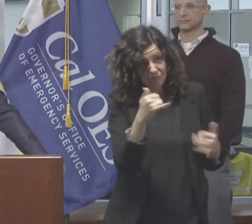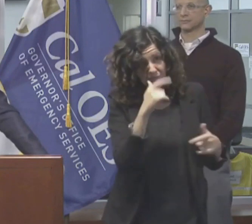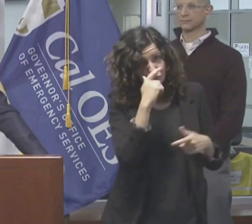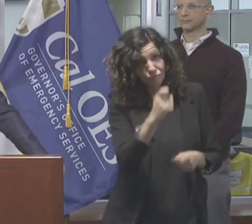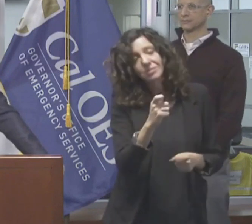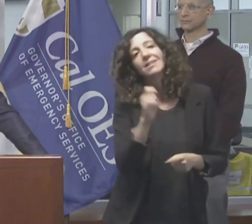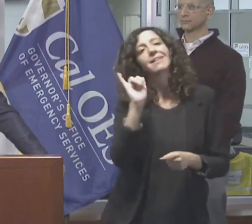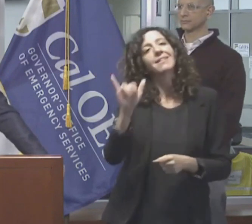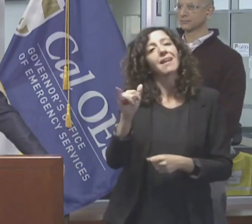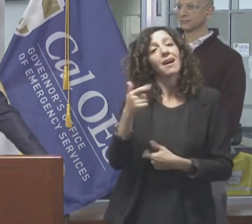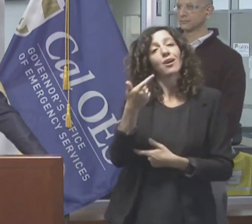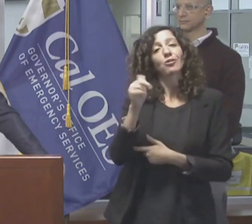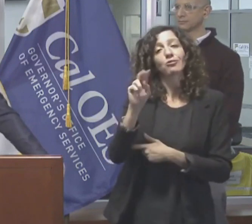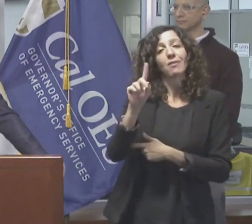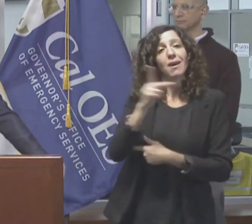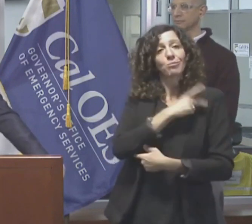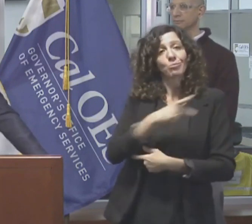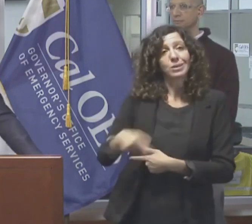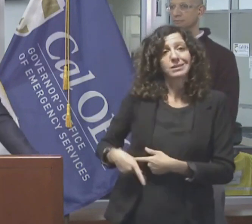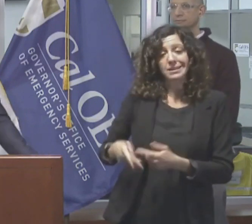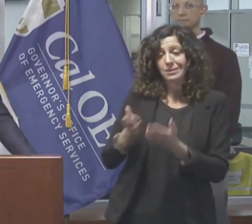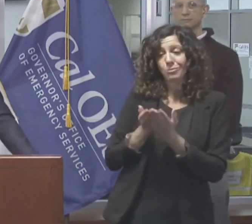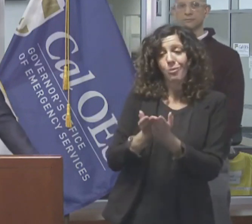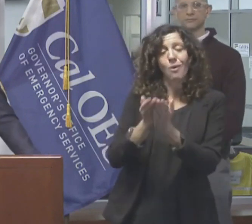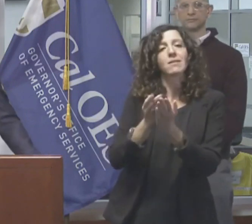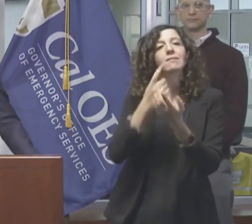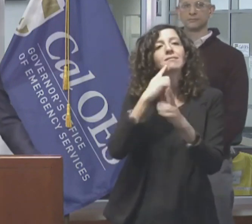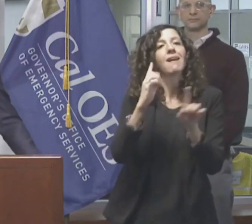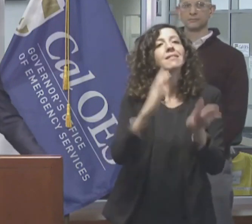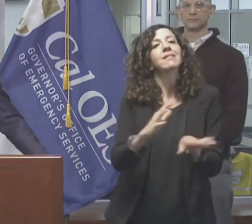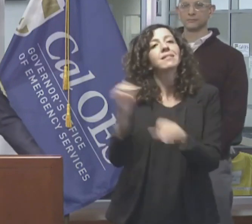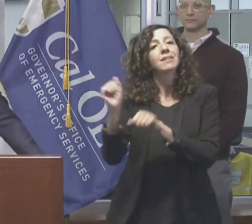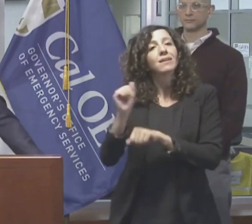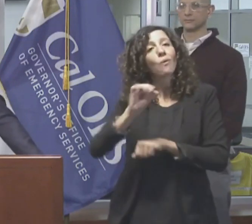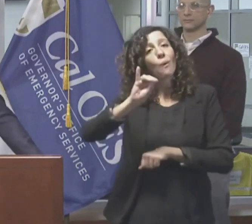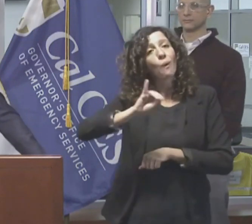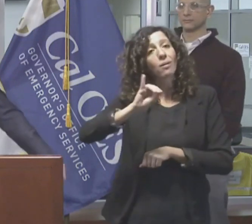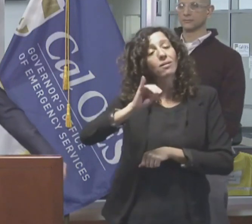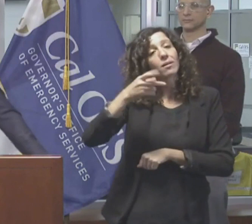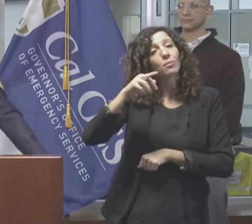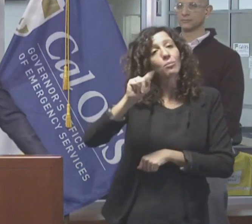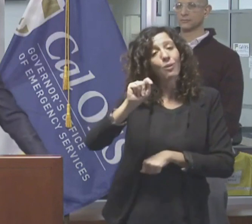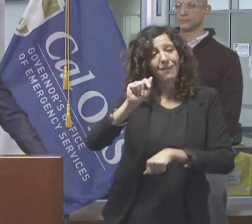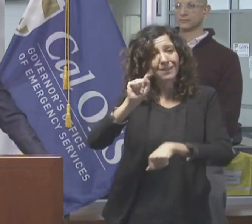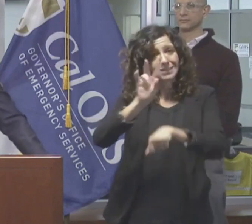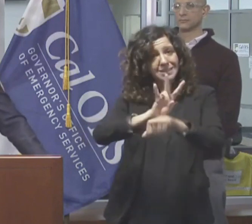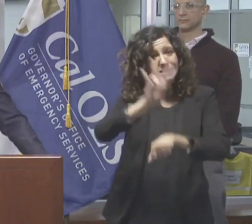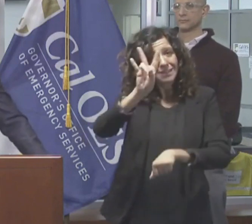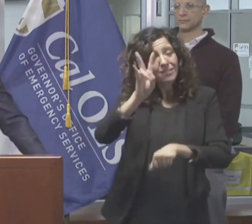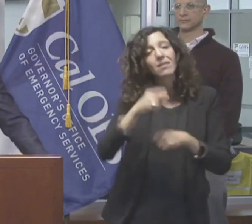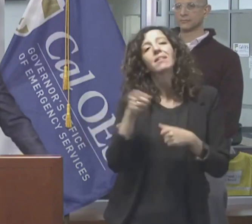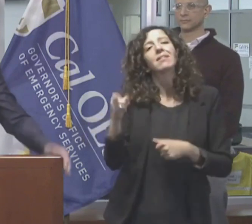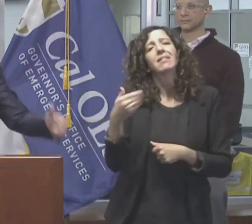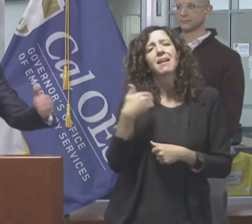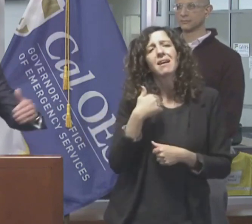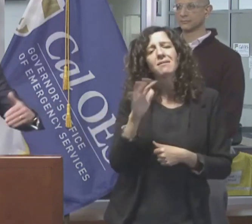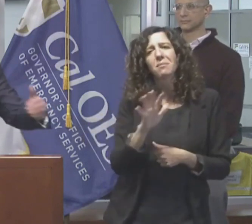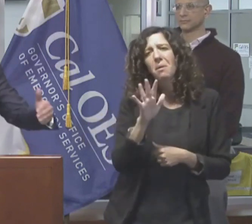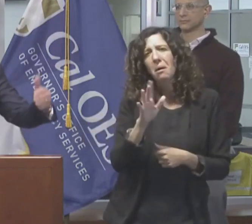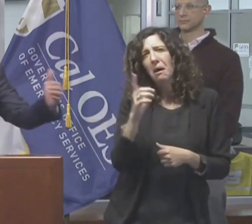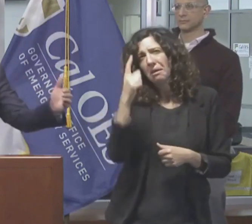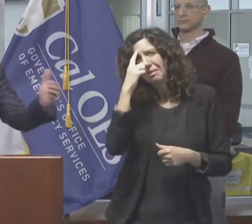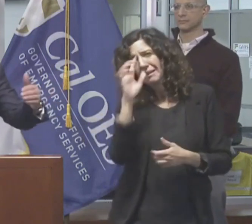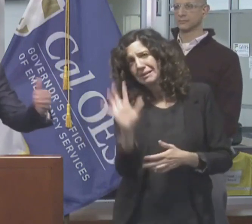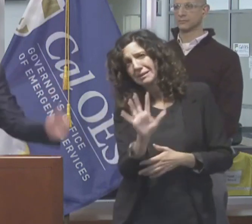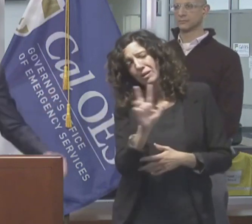Grand Princess is leaving the Port of Oakland tonight at 7. They're leaving with 300 to, we